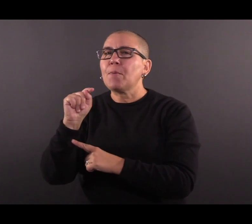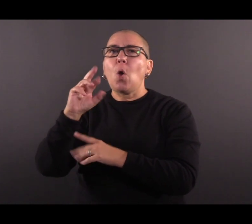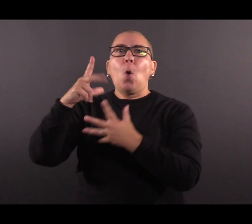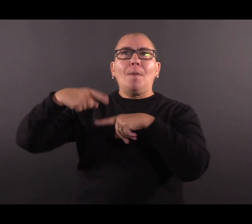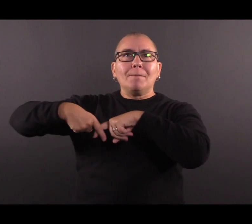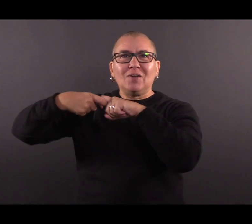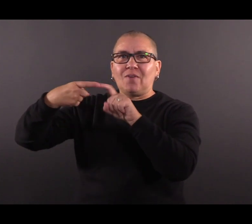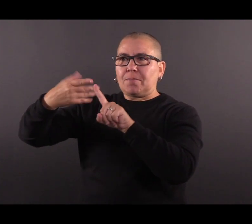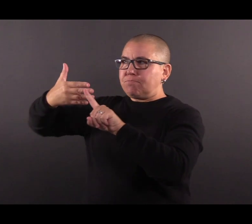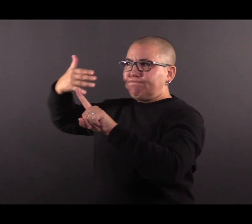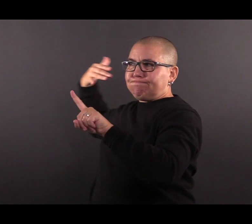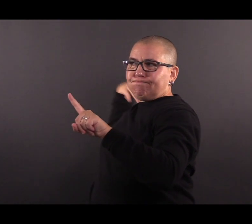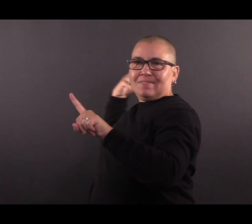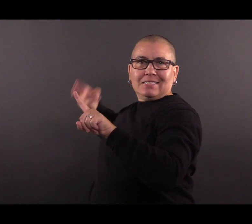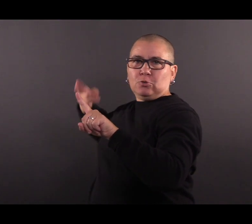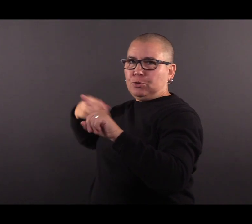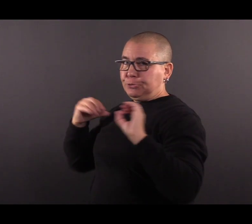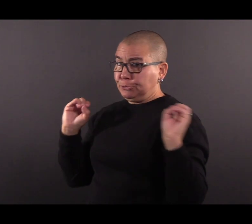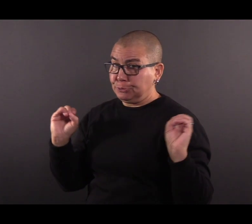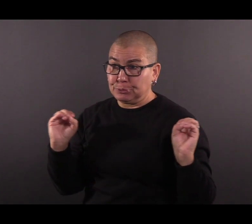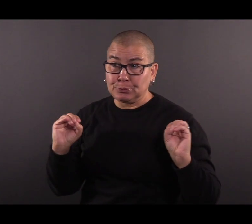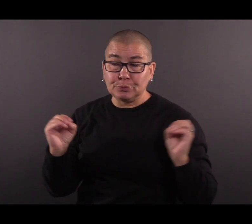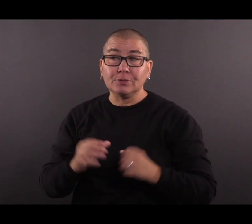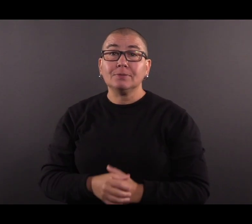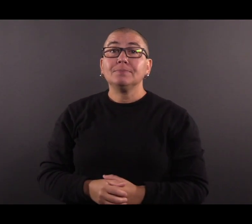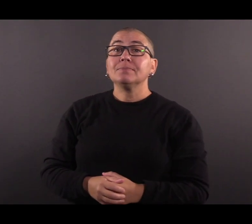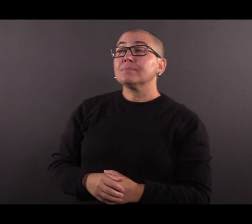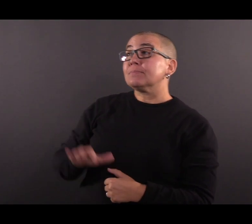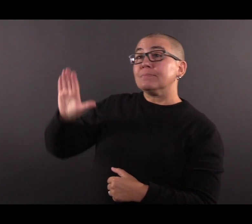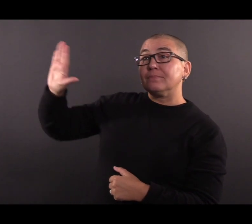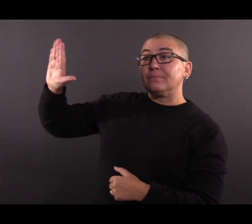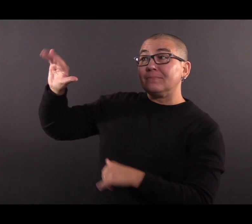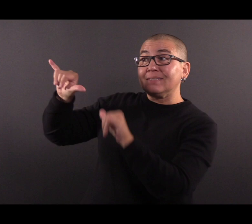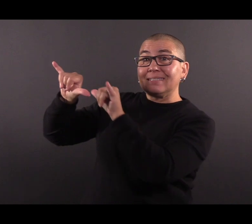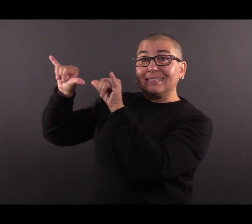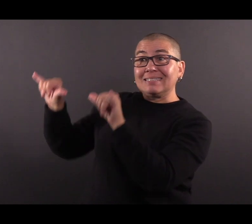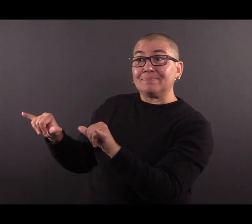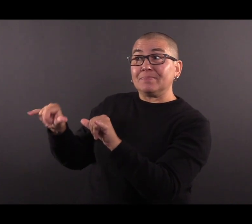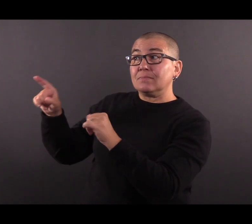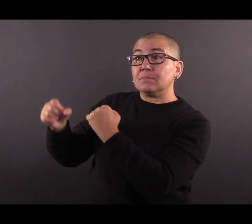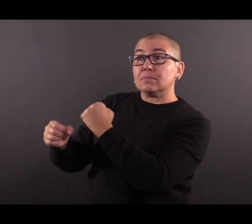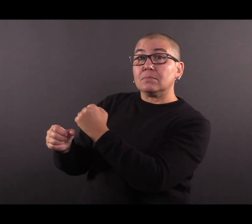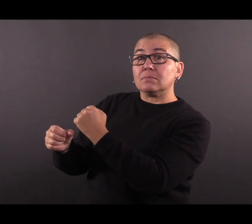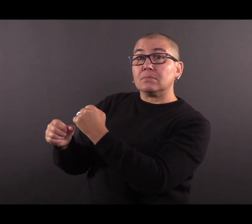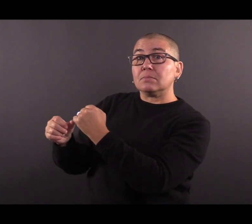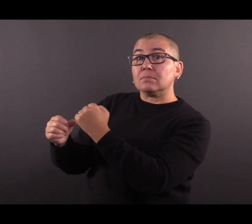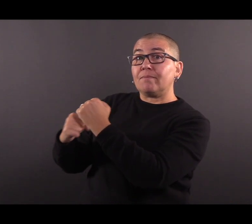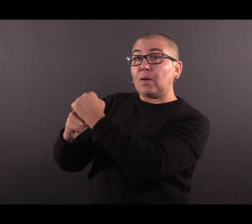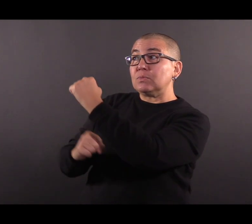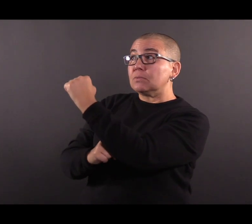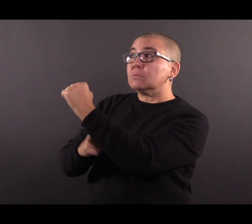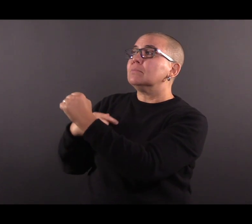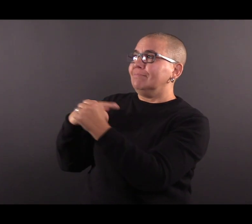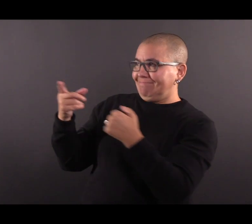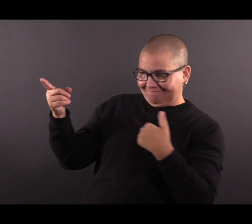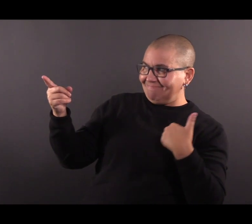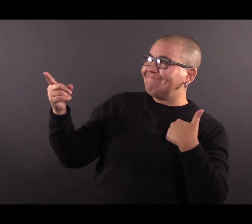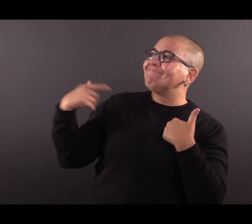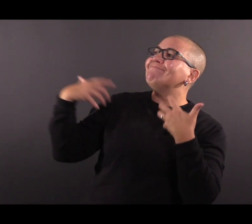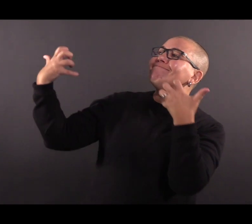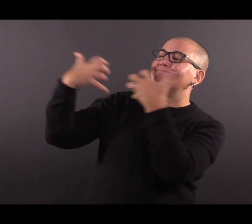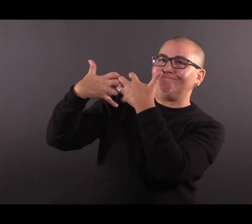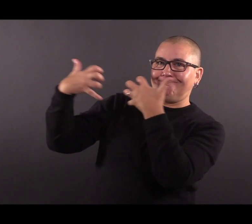suspensions. Meet the financial system and infrastructure requirements for federal grantees.